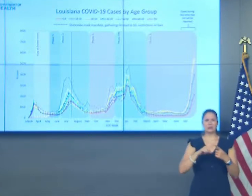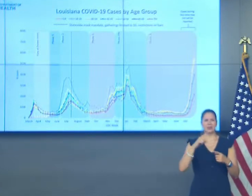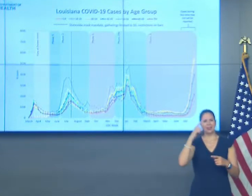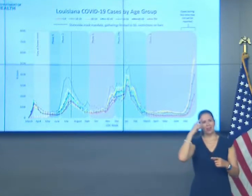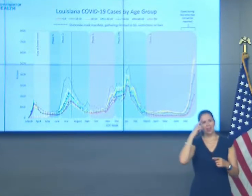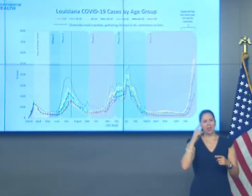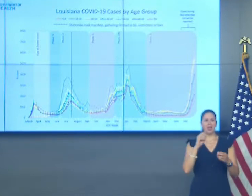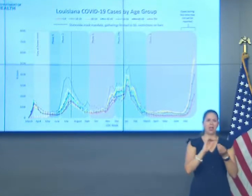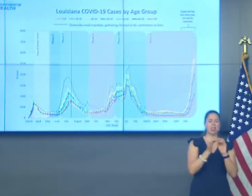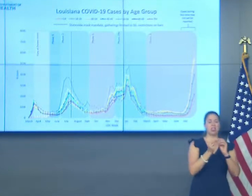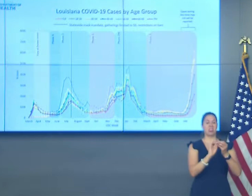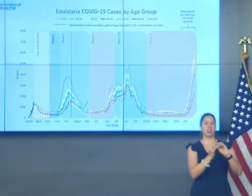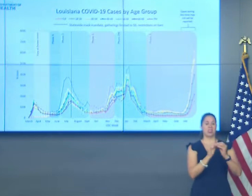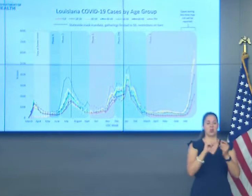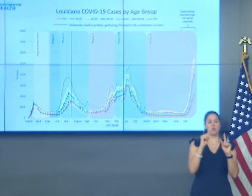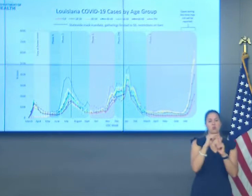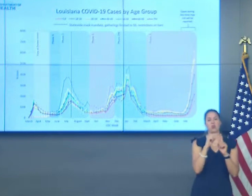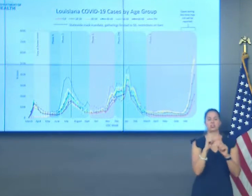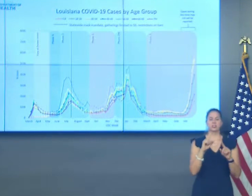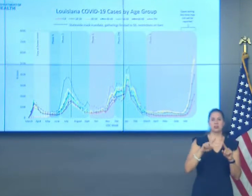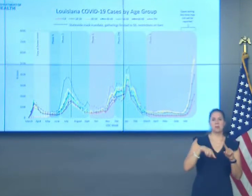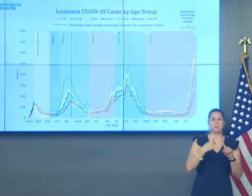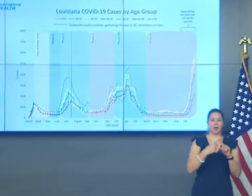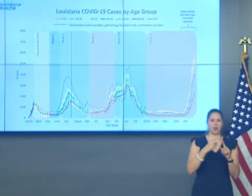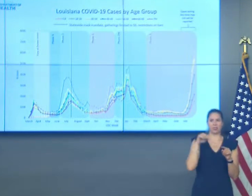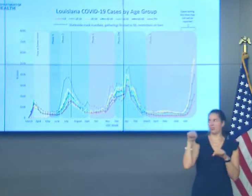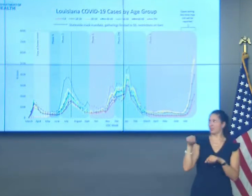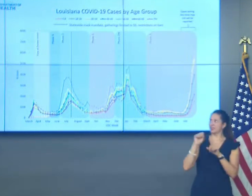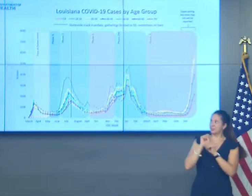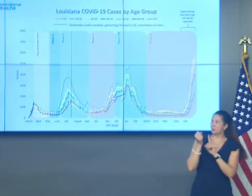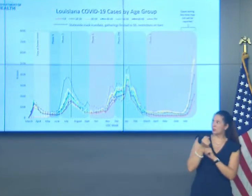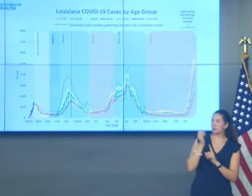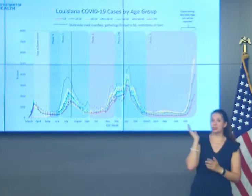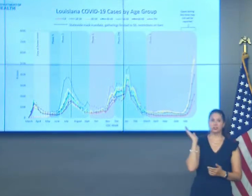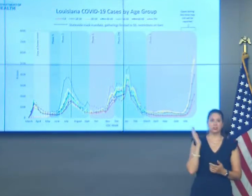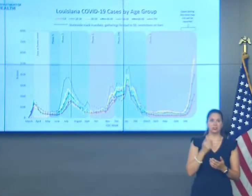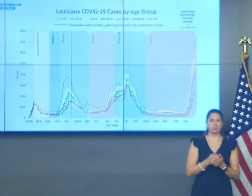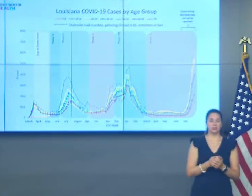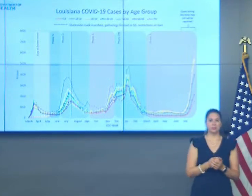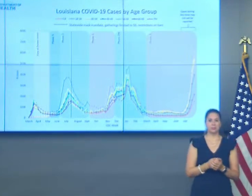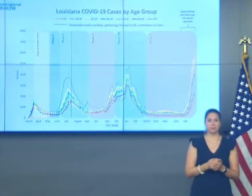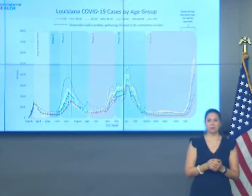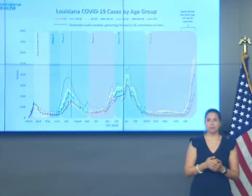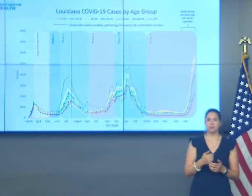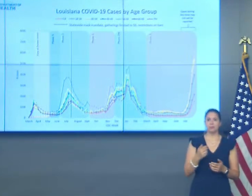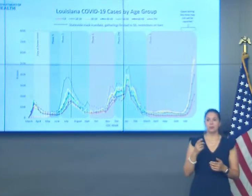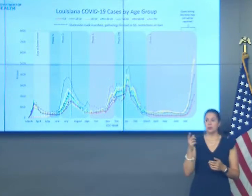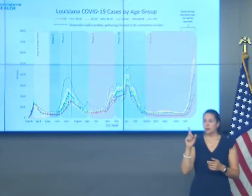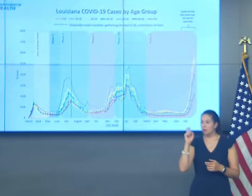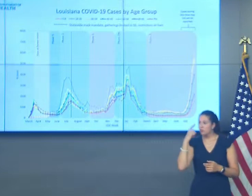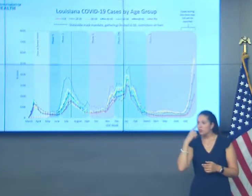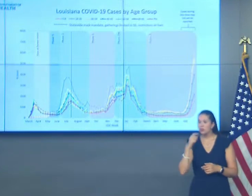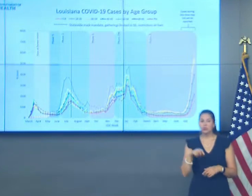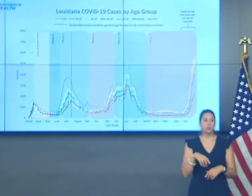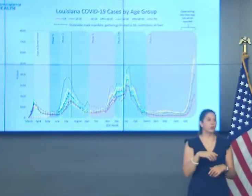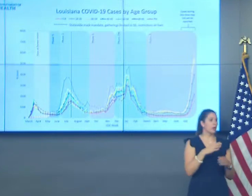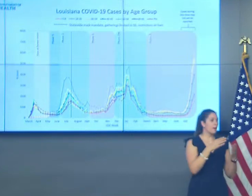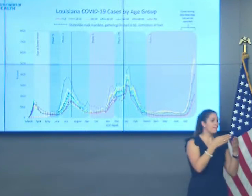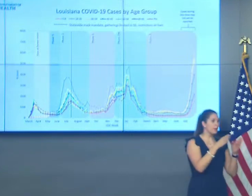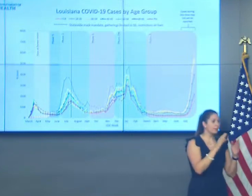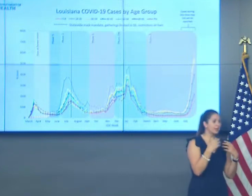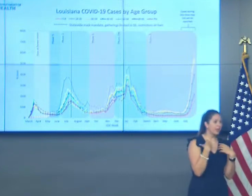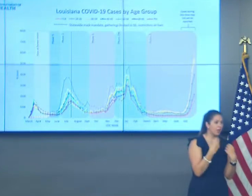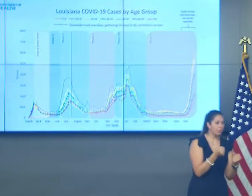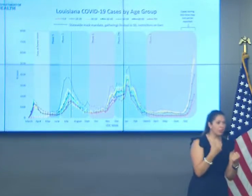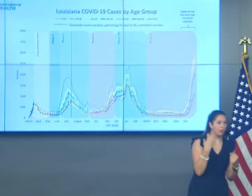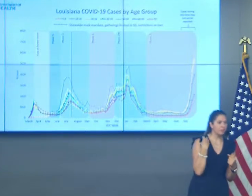words about where we are and the situation we're in. And I laud the governor, our public health officials.